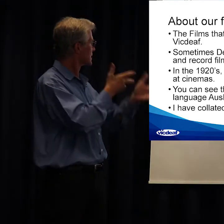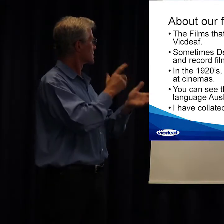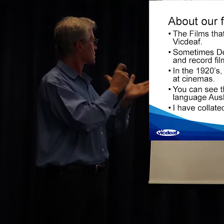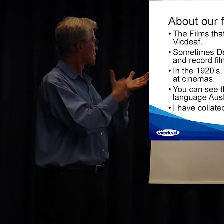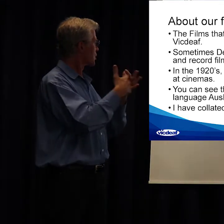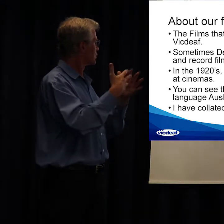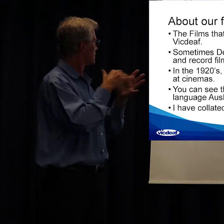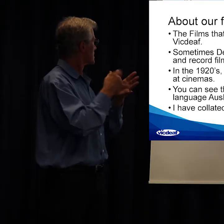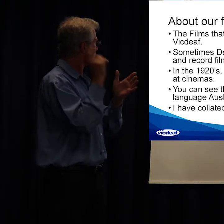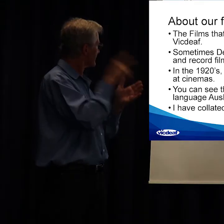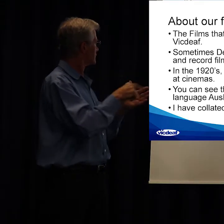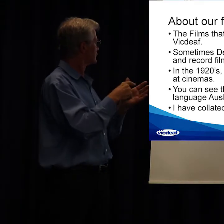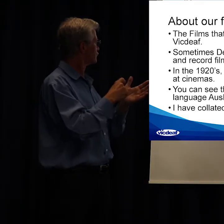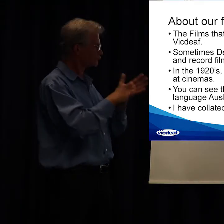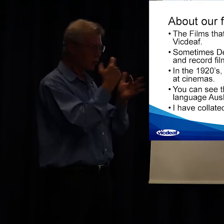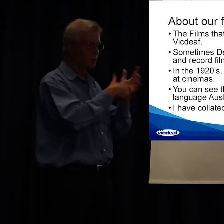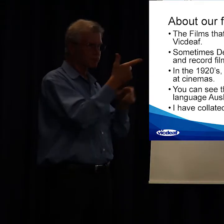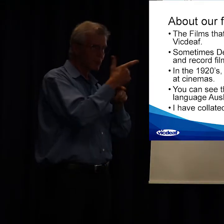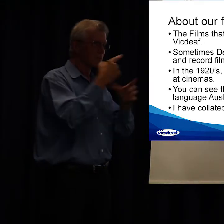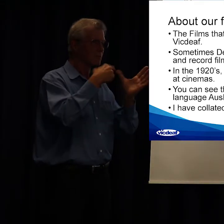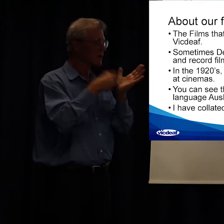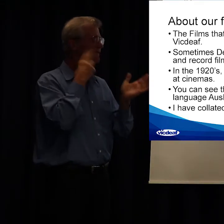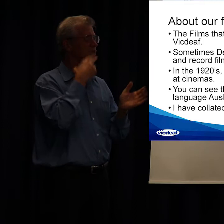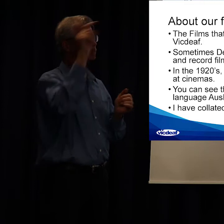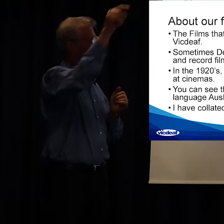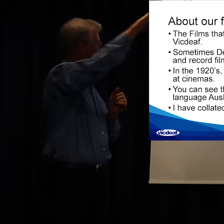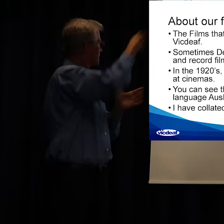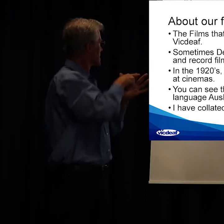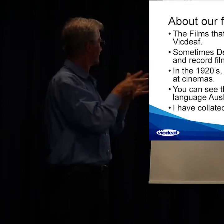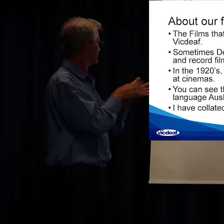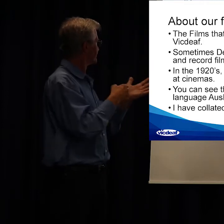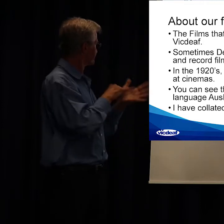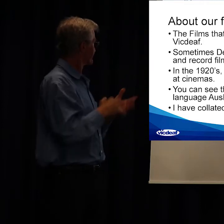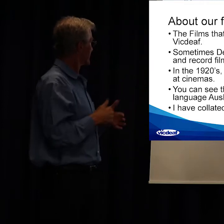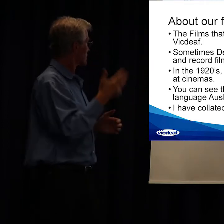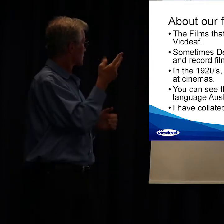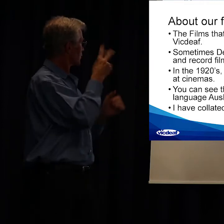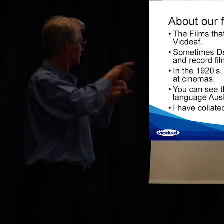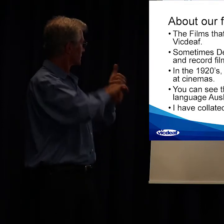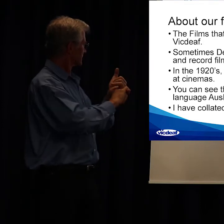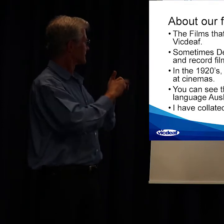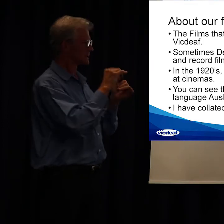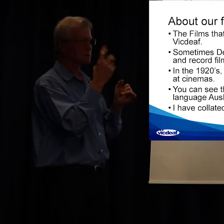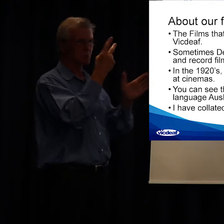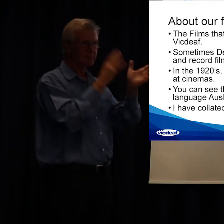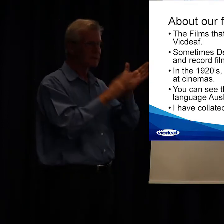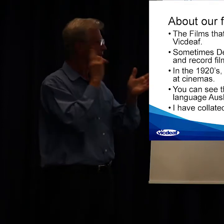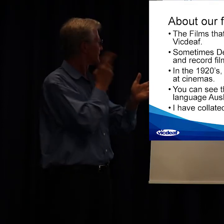Sometimes deaf people would ask film crews to come along and record the event for historical and